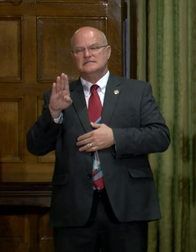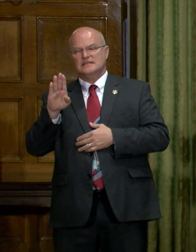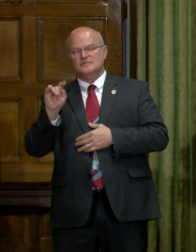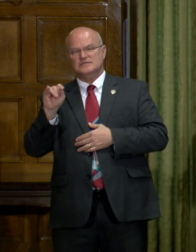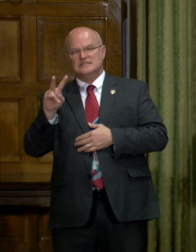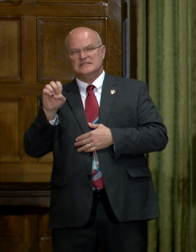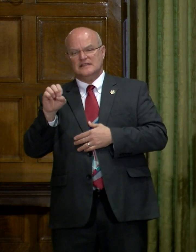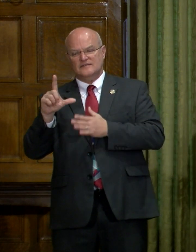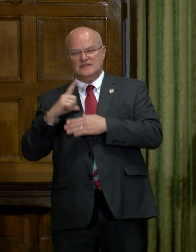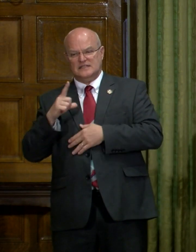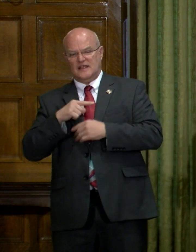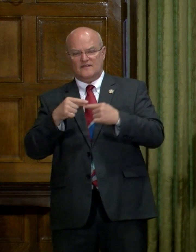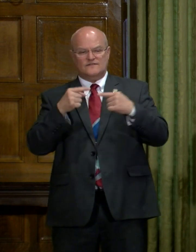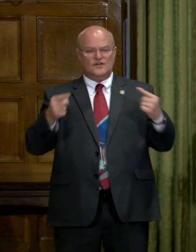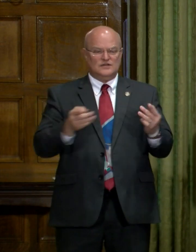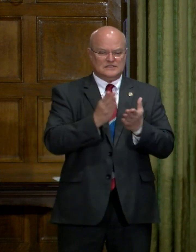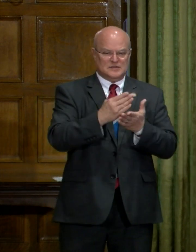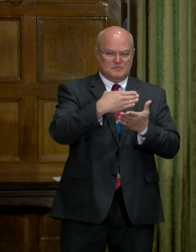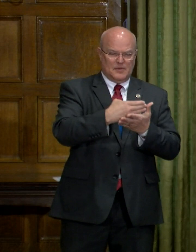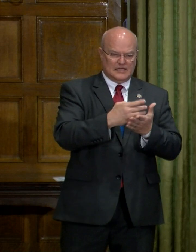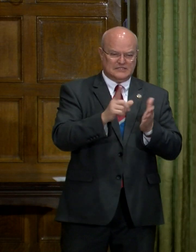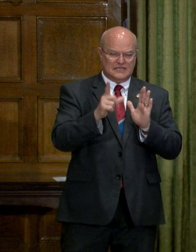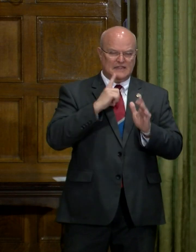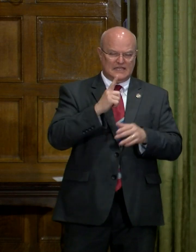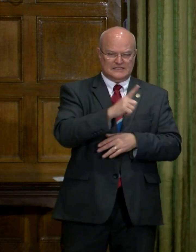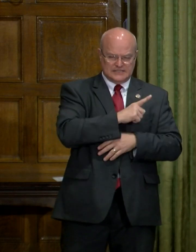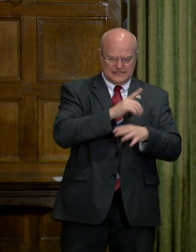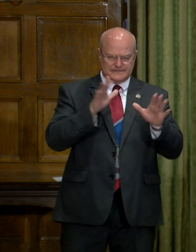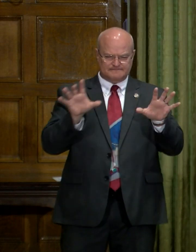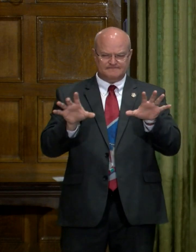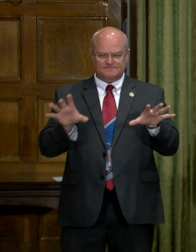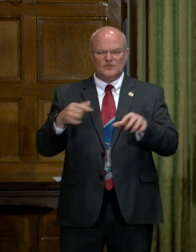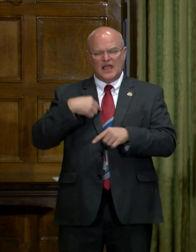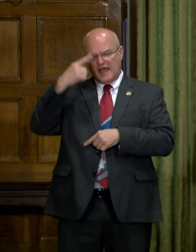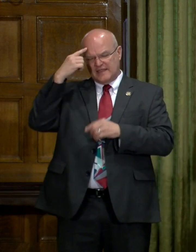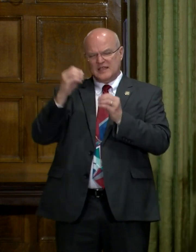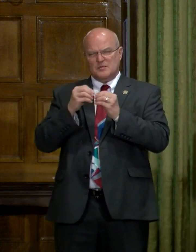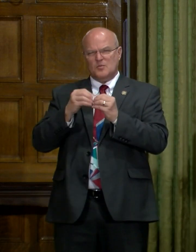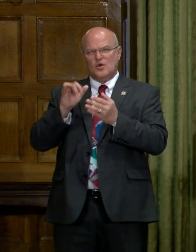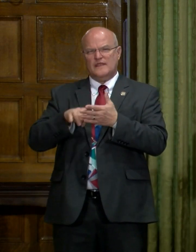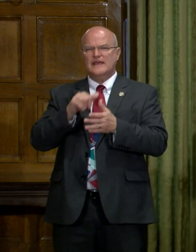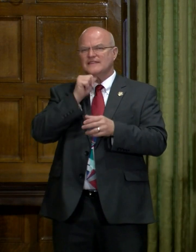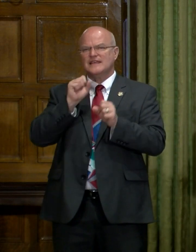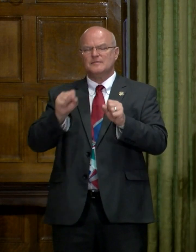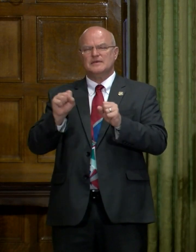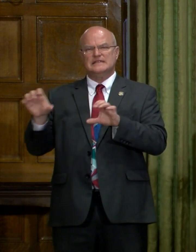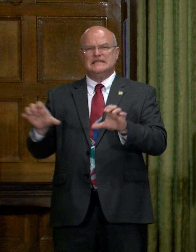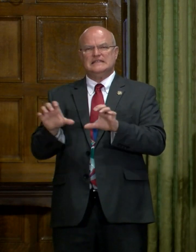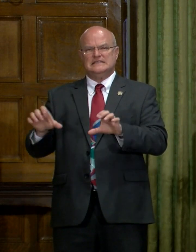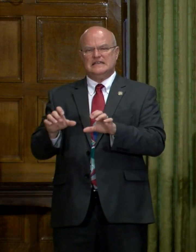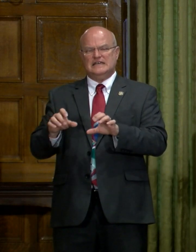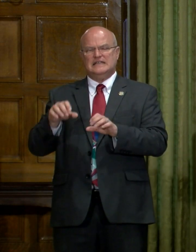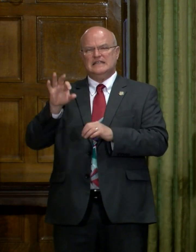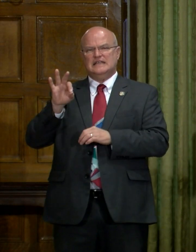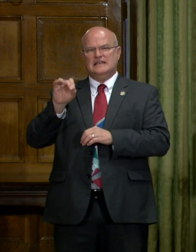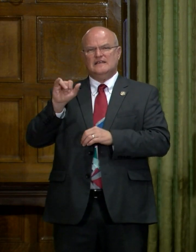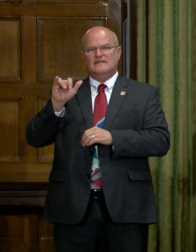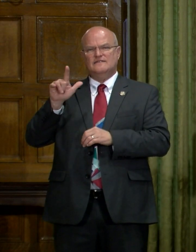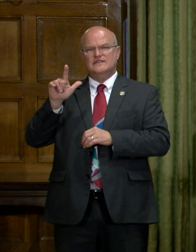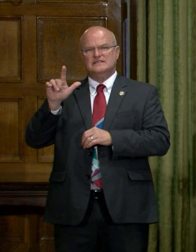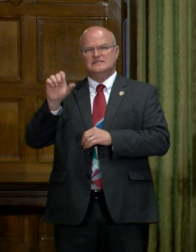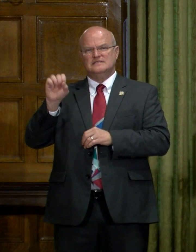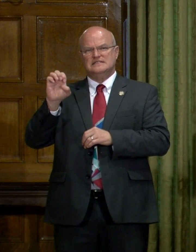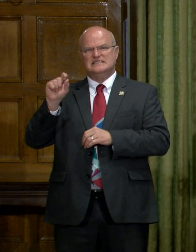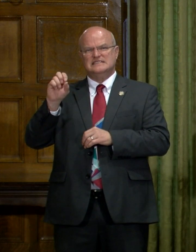versus budget legislation. And so I think more on that the inability to get it done in a physical session was